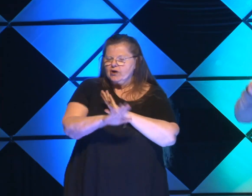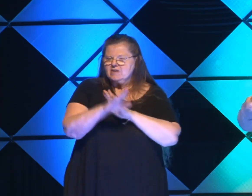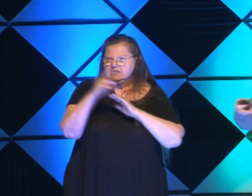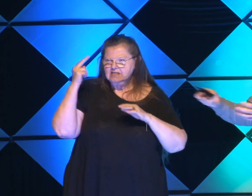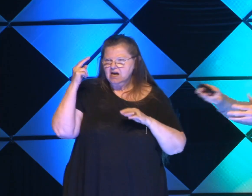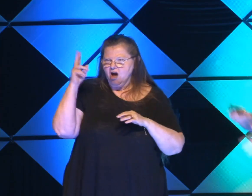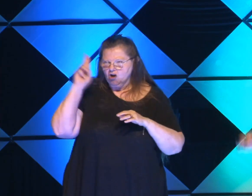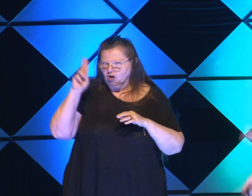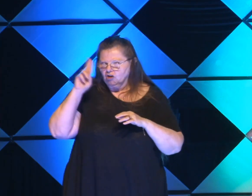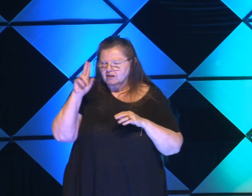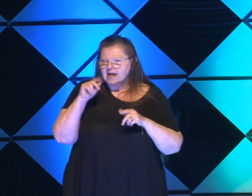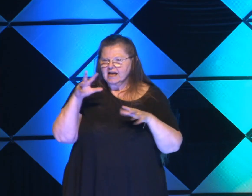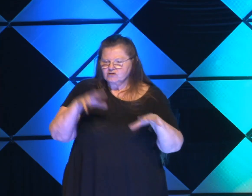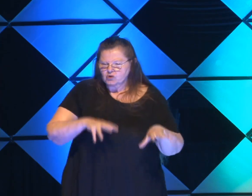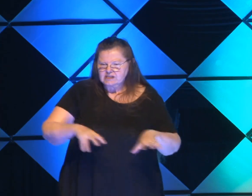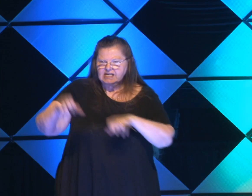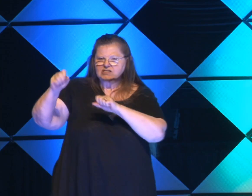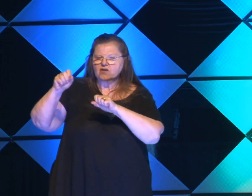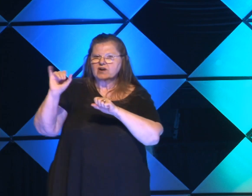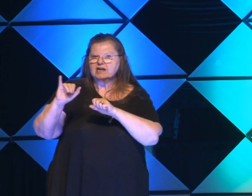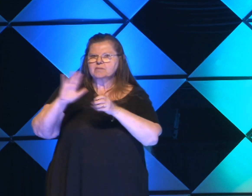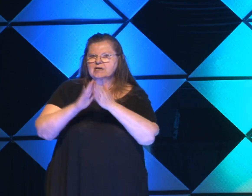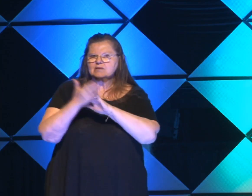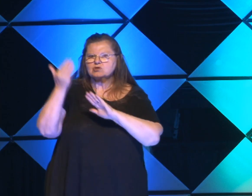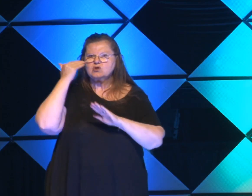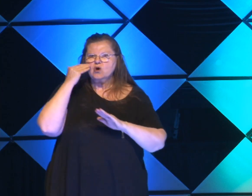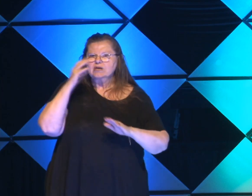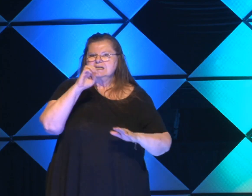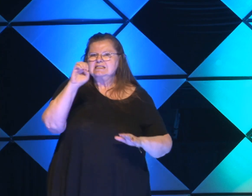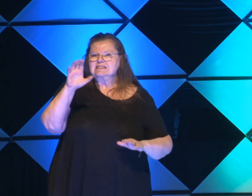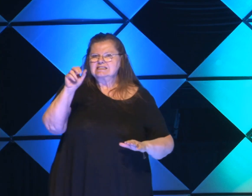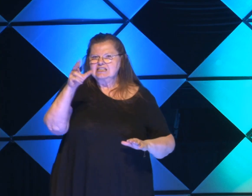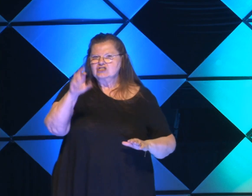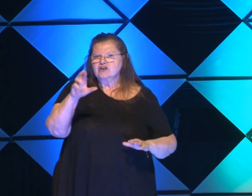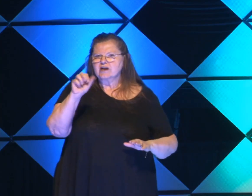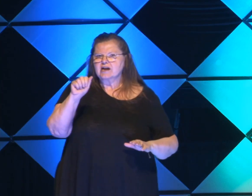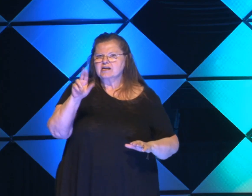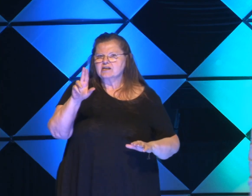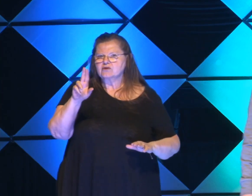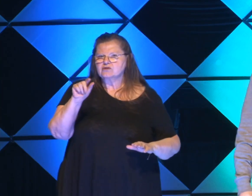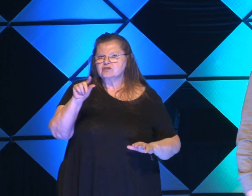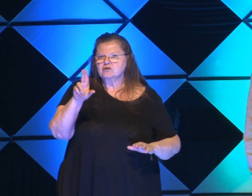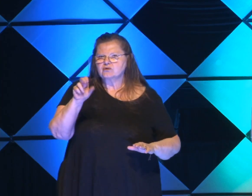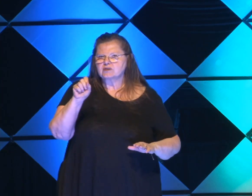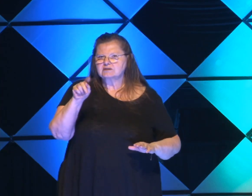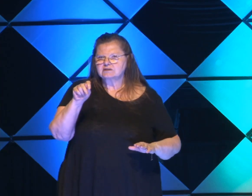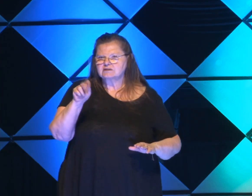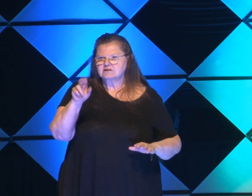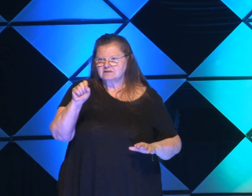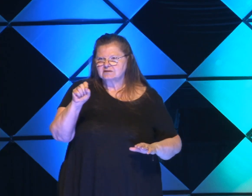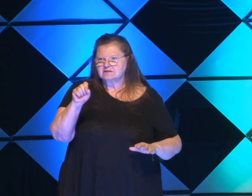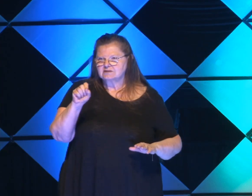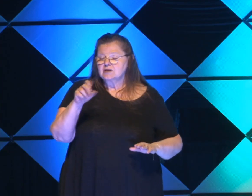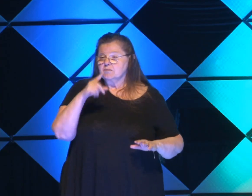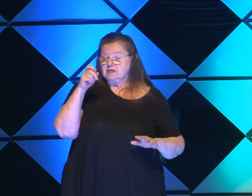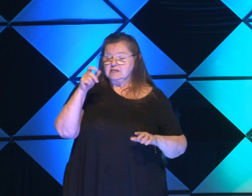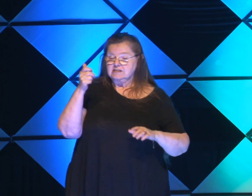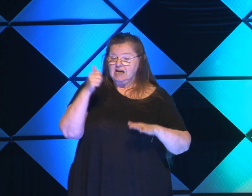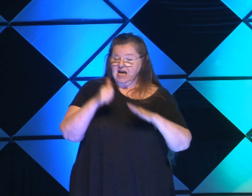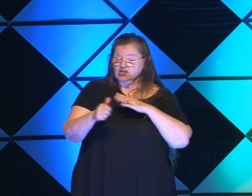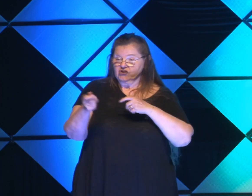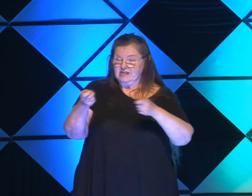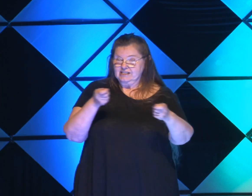he kind of steps in and he becomes known as Caesar Augustus. Now you might know that name because under the reign of